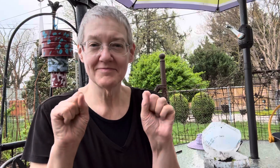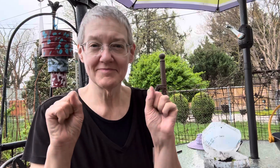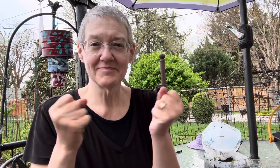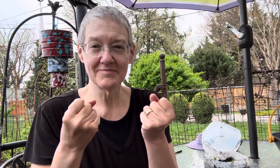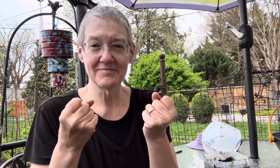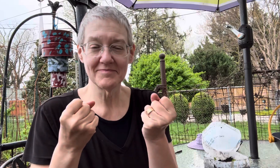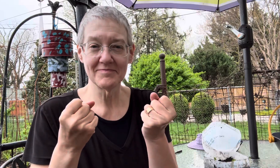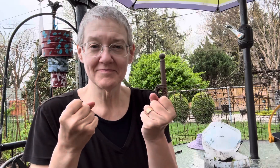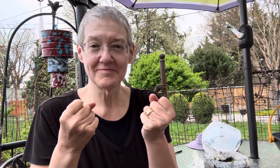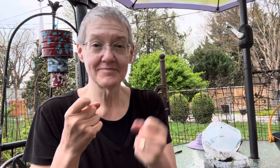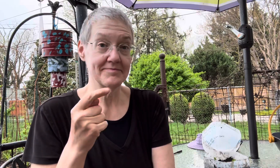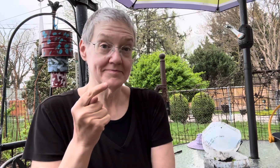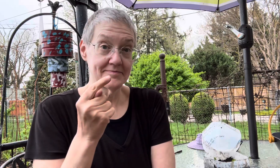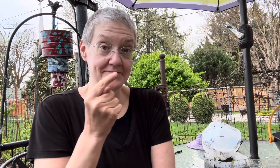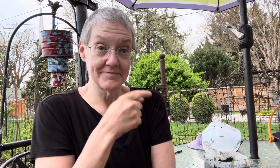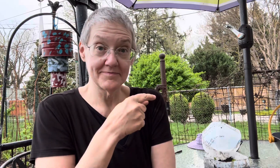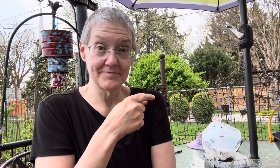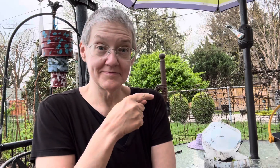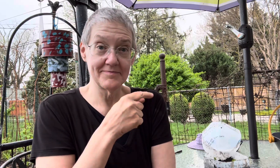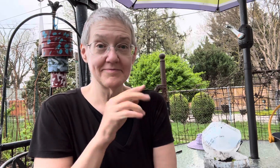They can handle the cold.